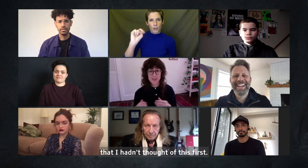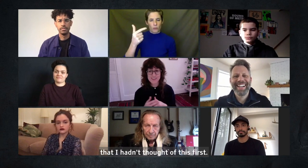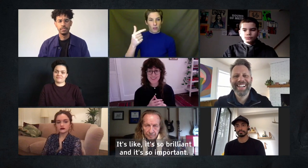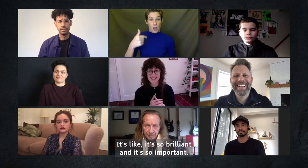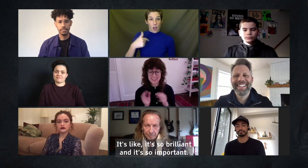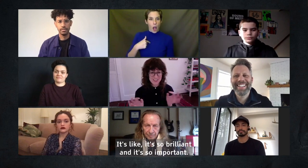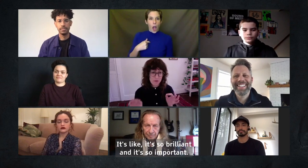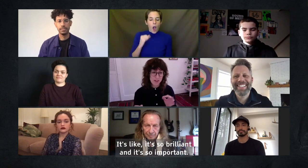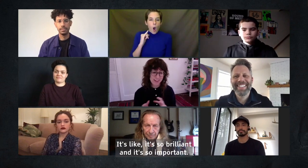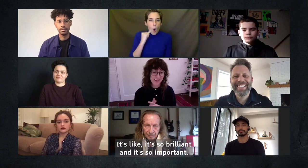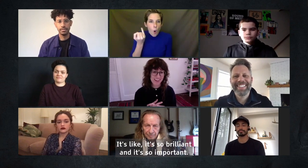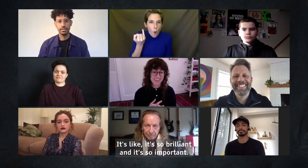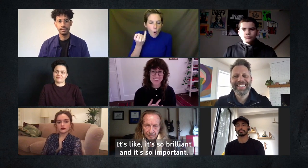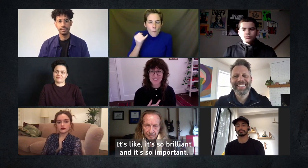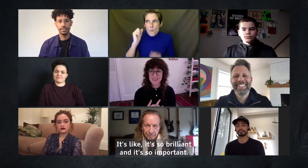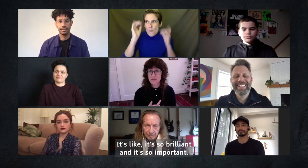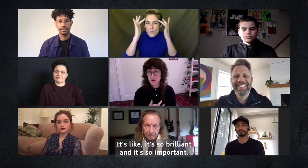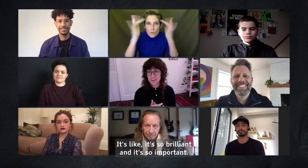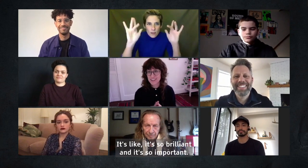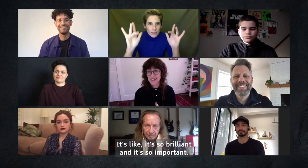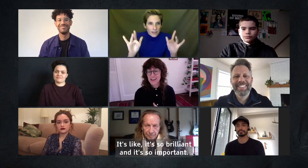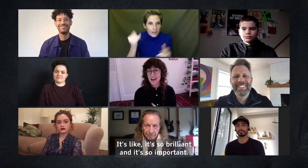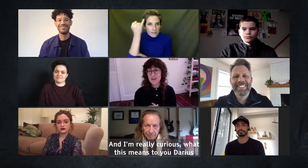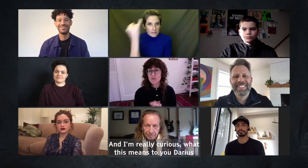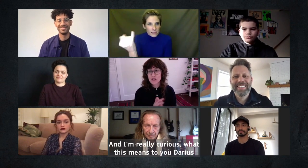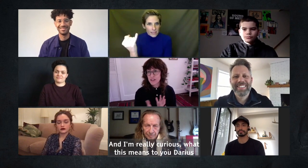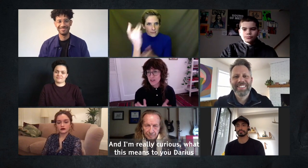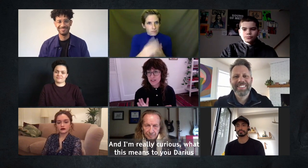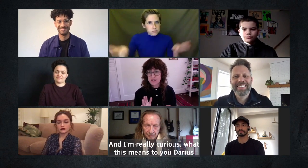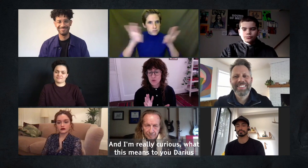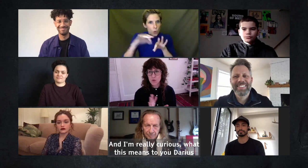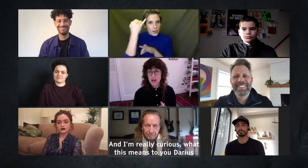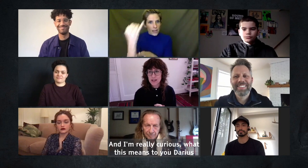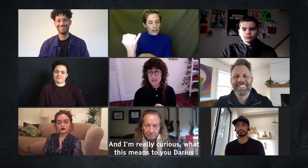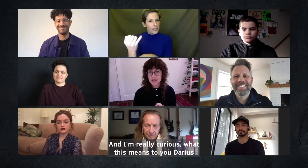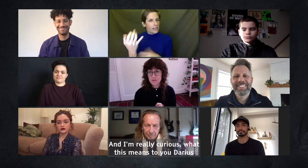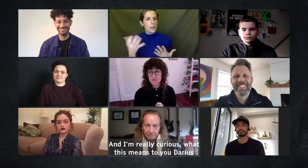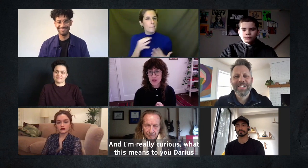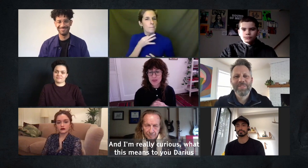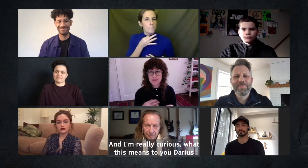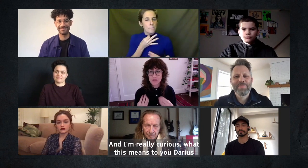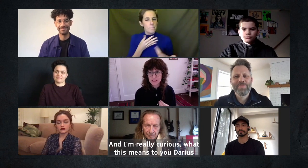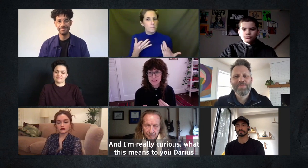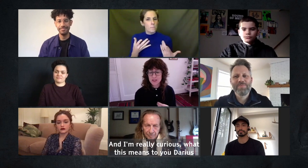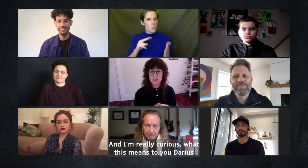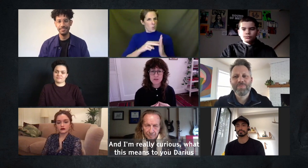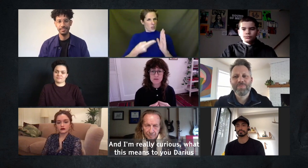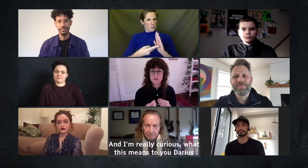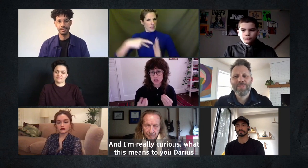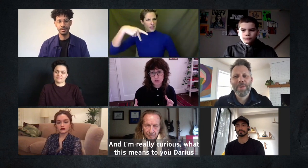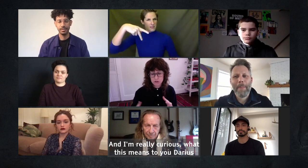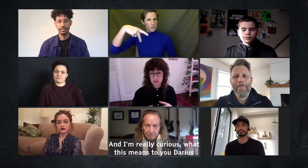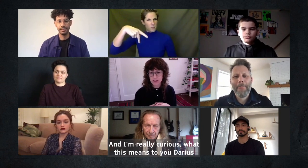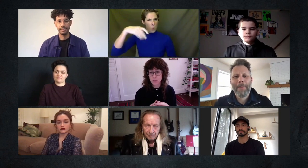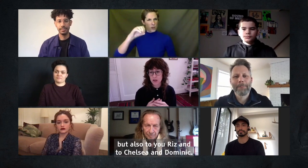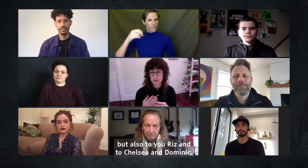of this first. It's like, it's so brilliant and it's so important. And I'm really curious what this means